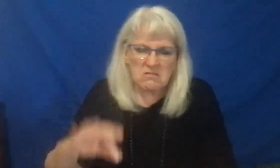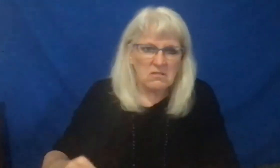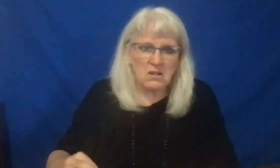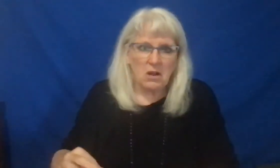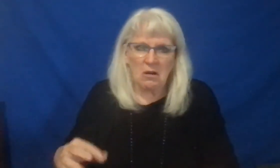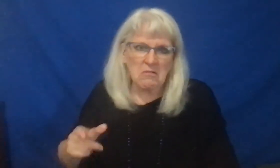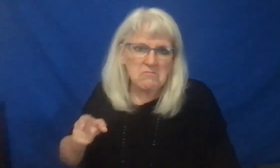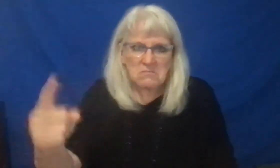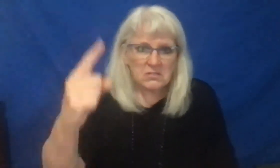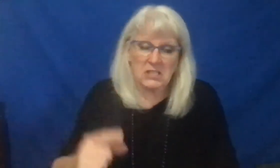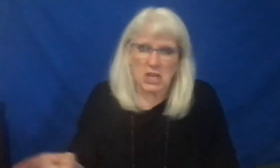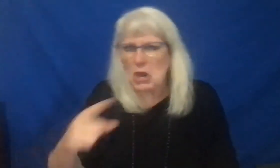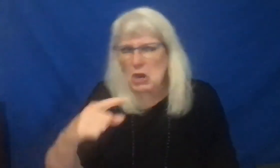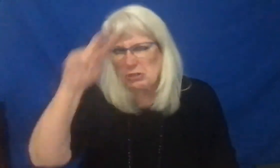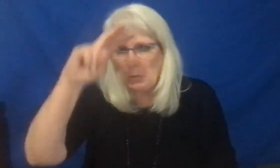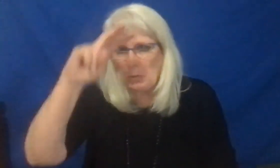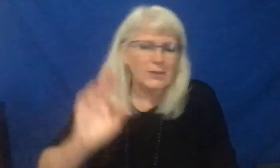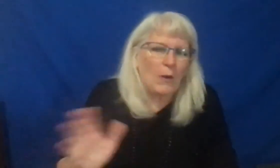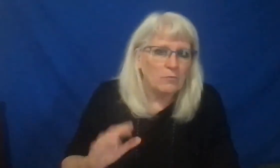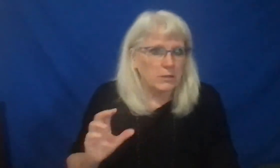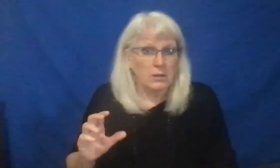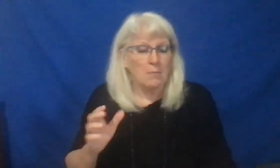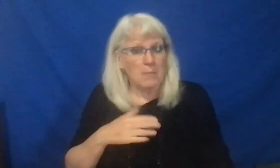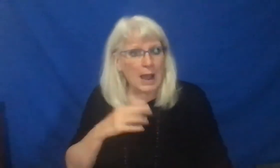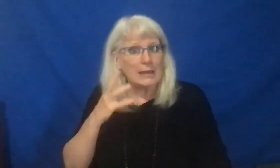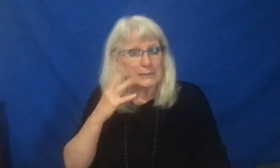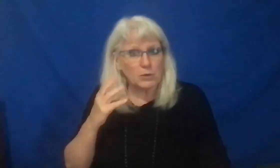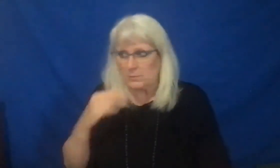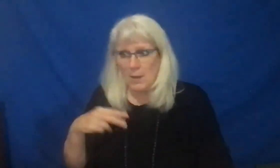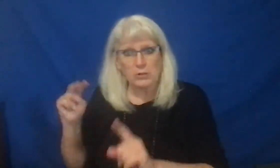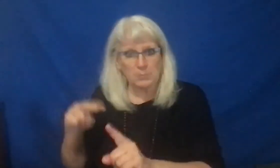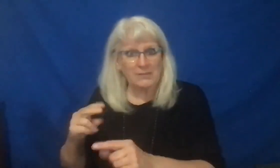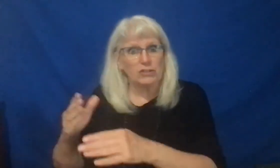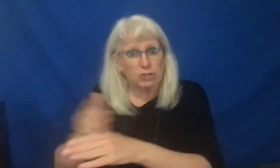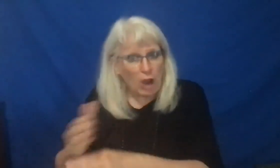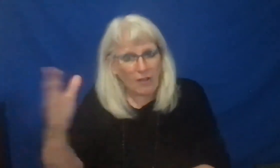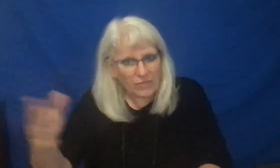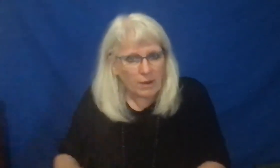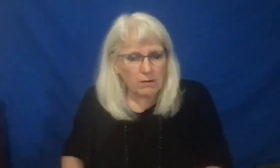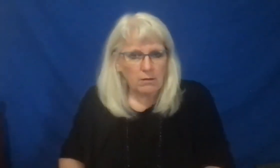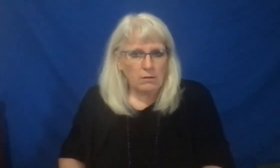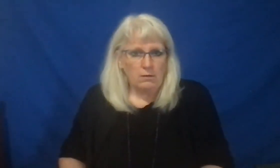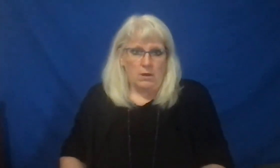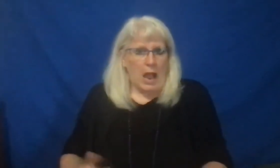but right, to really share my experience, no matter what that is. But it's also my responsibility to be a